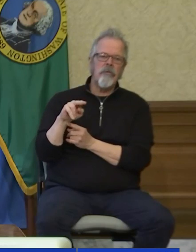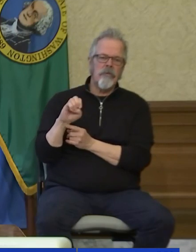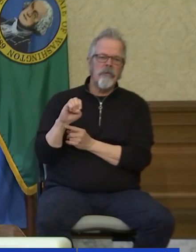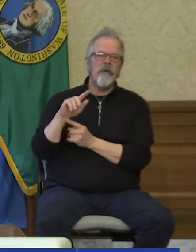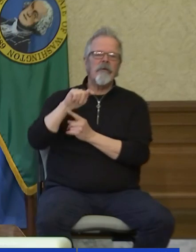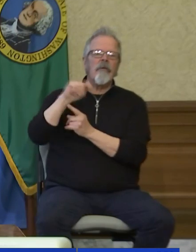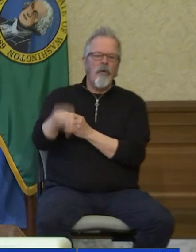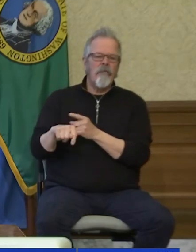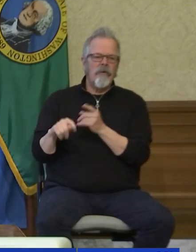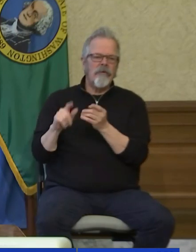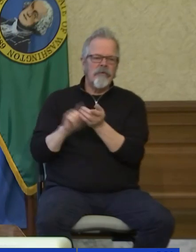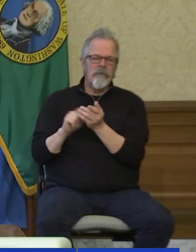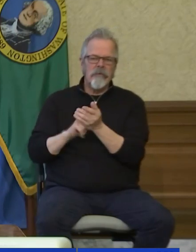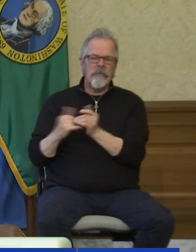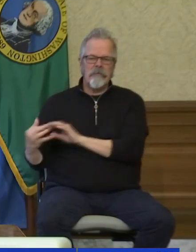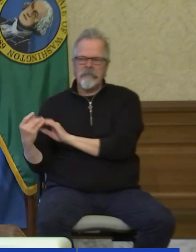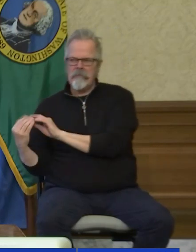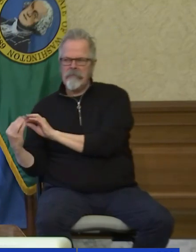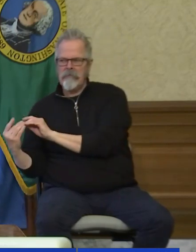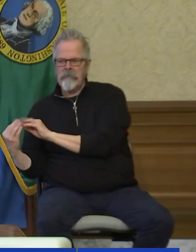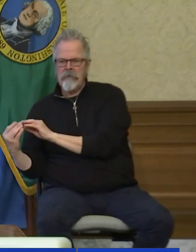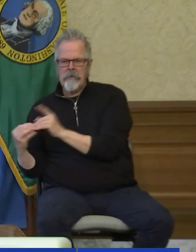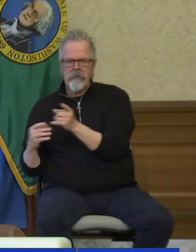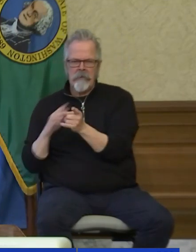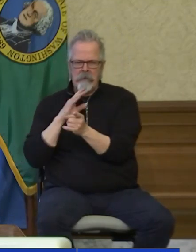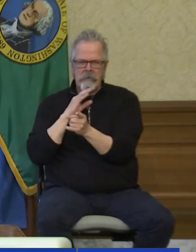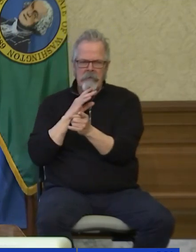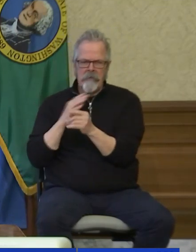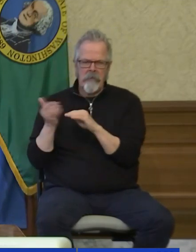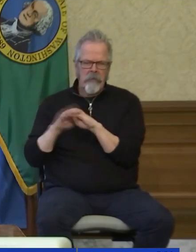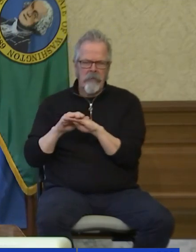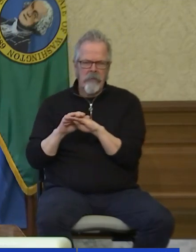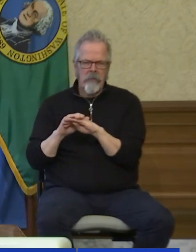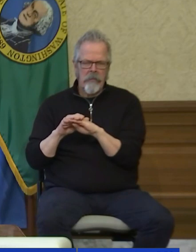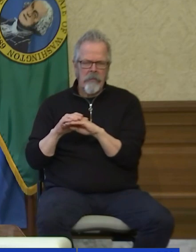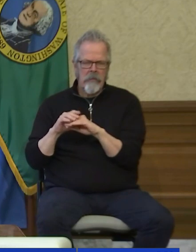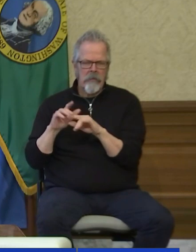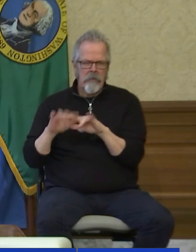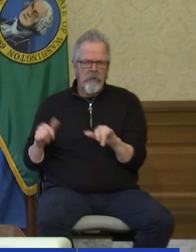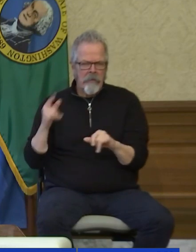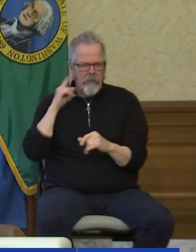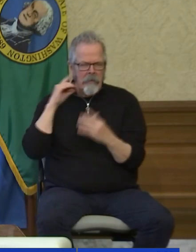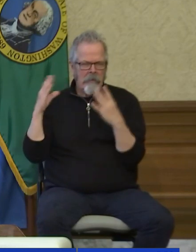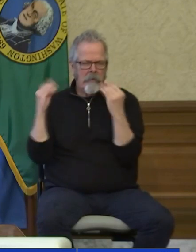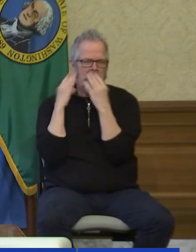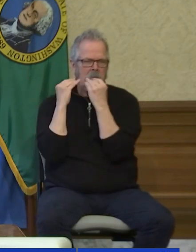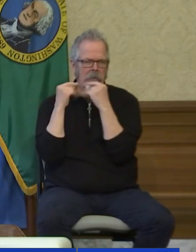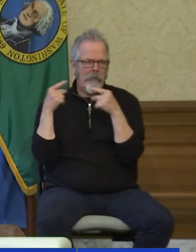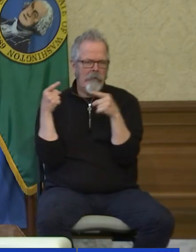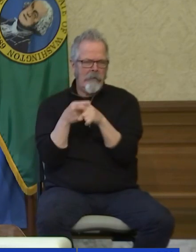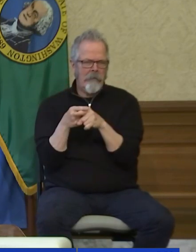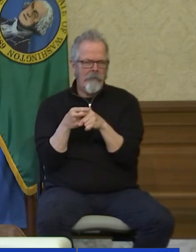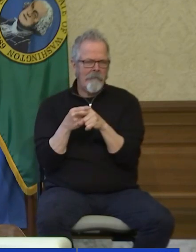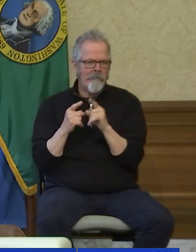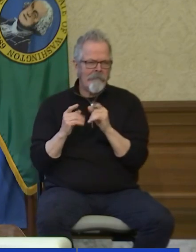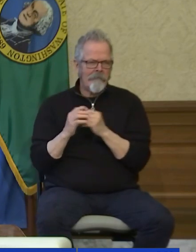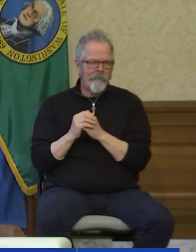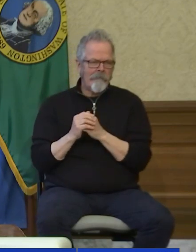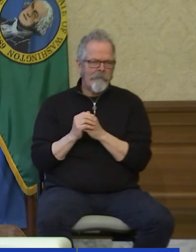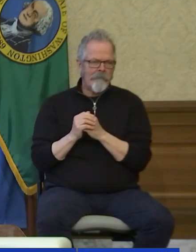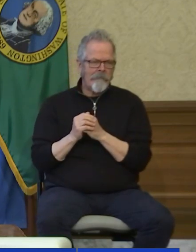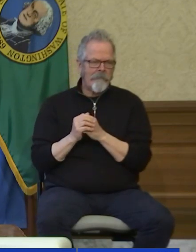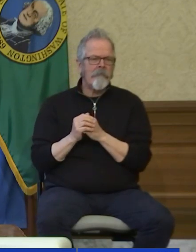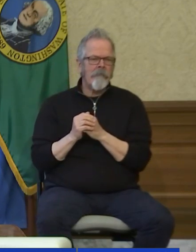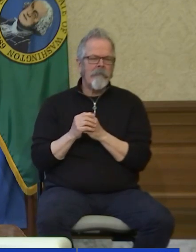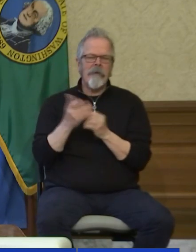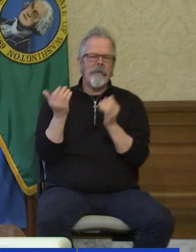might need to repeat it, I think he went in and out. Jim, can you repeat? We didn't hear you. Sure. Governor, I suppose what if you